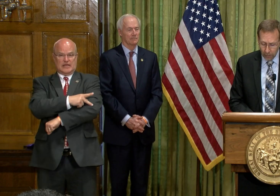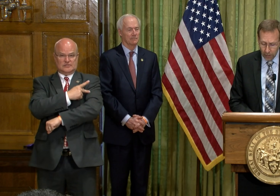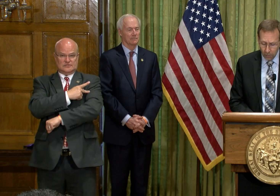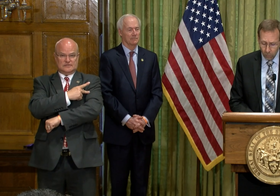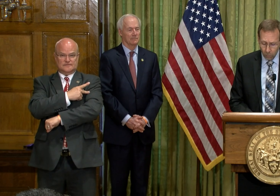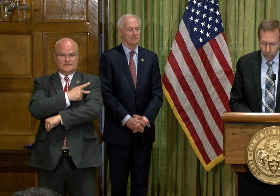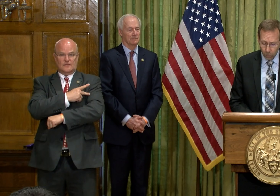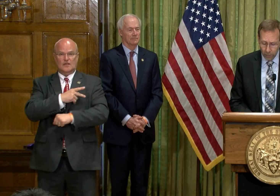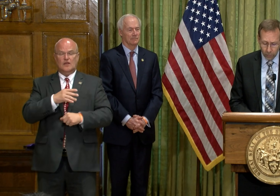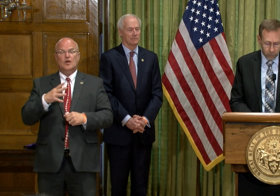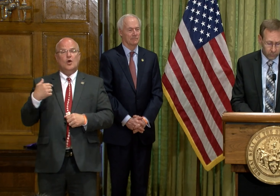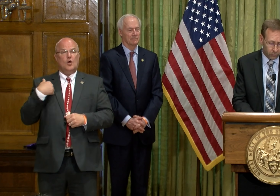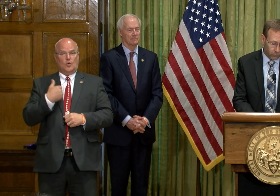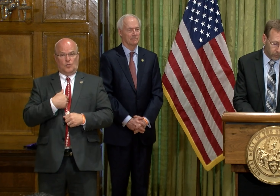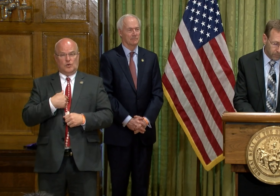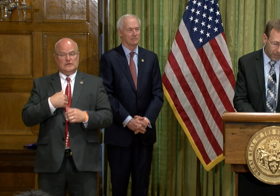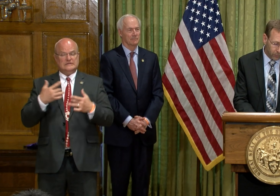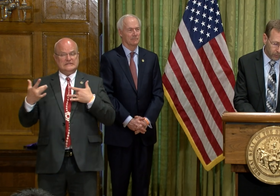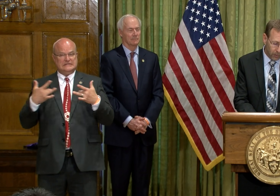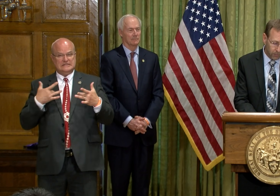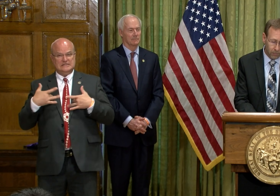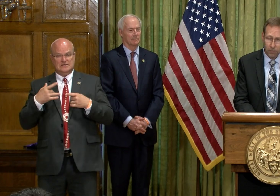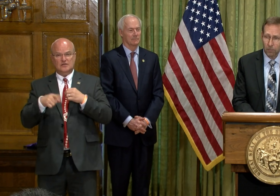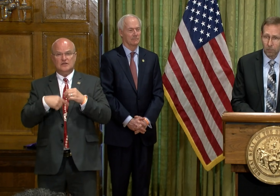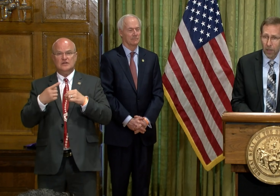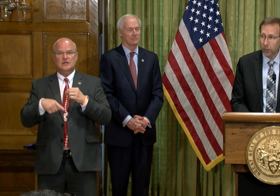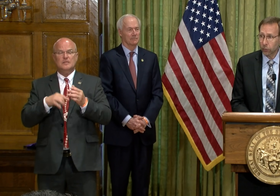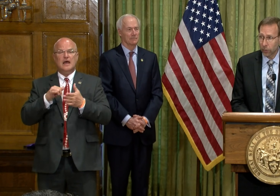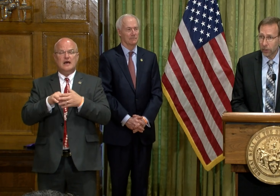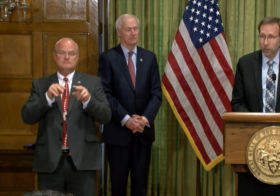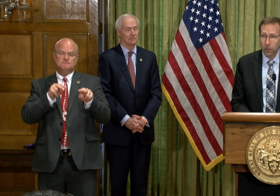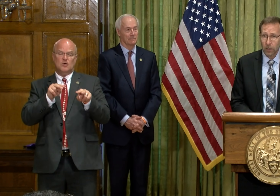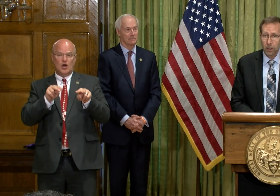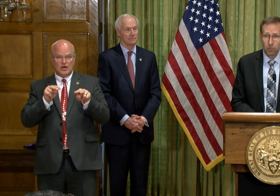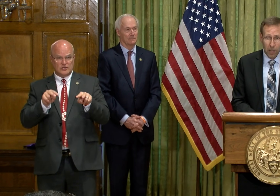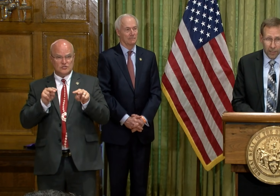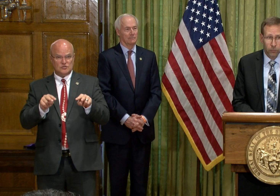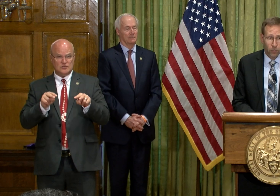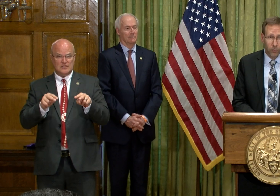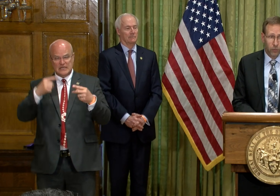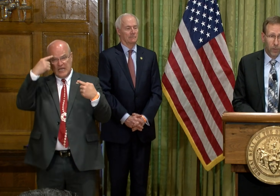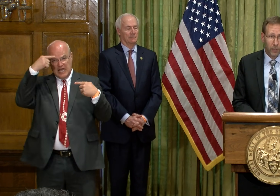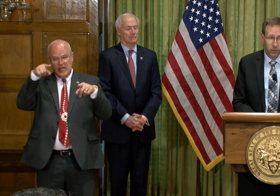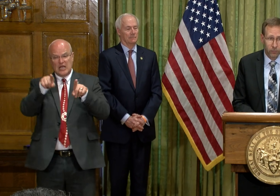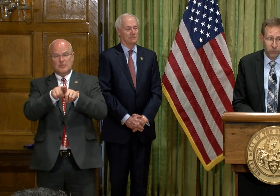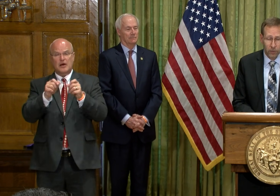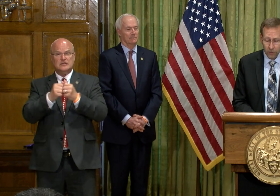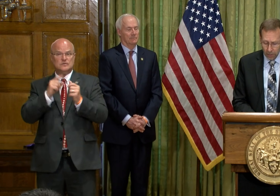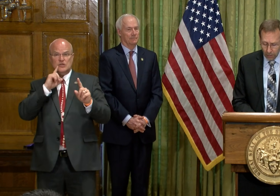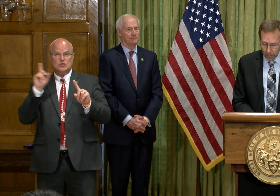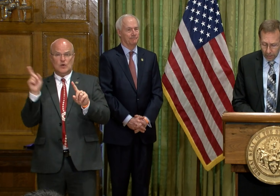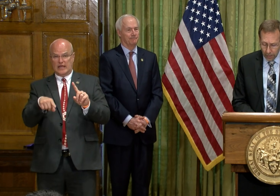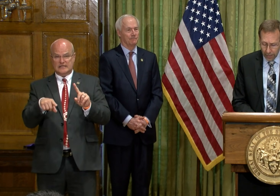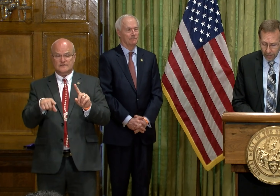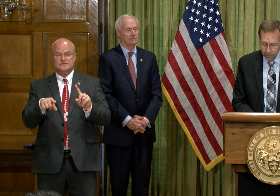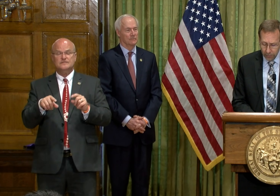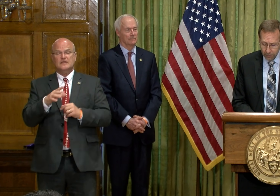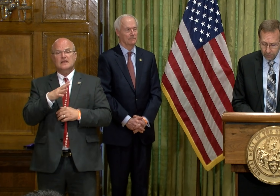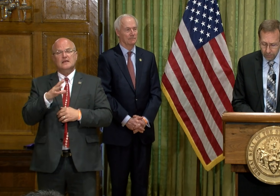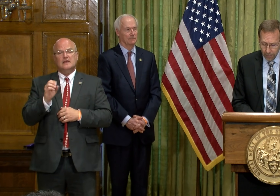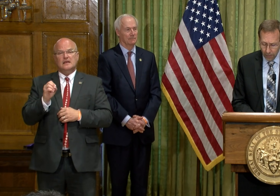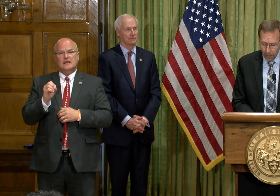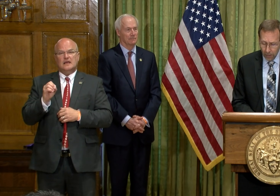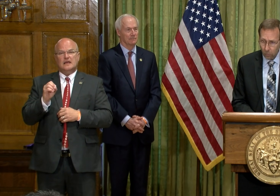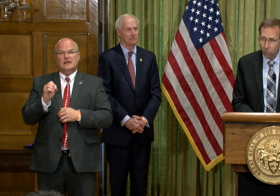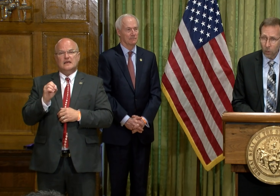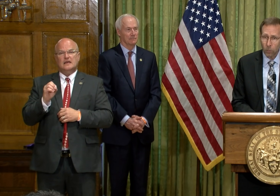patients. We were concerned about monitoring compliance with the directive,